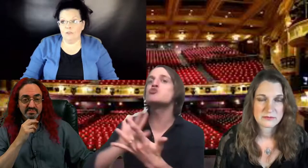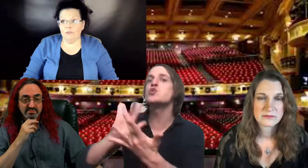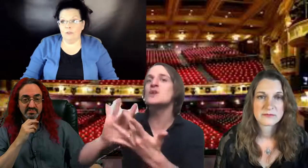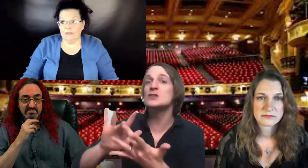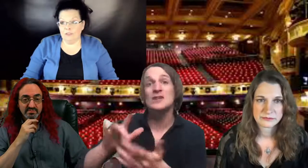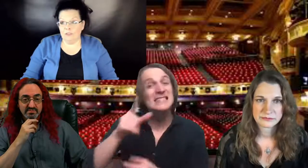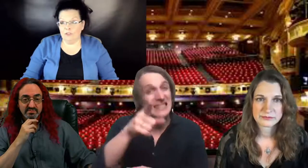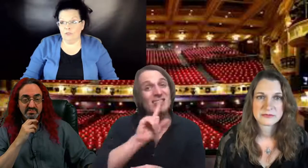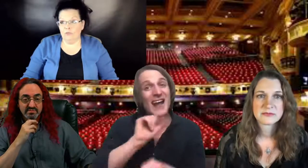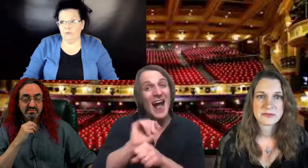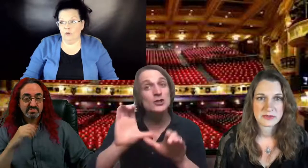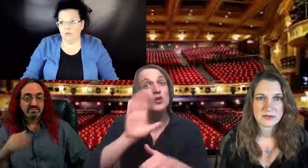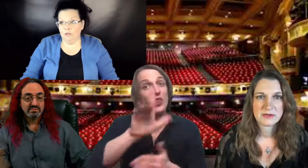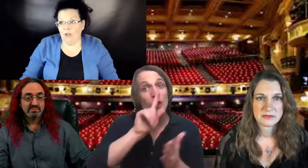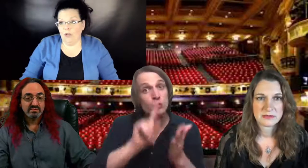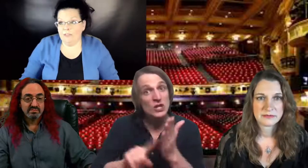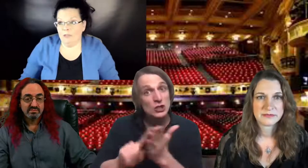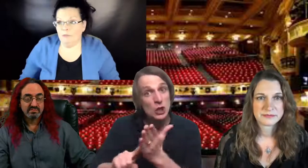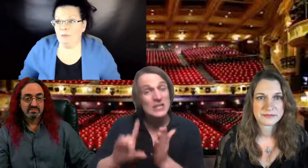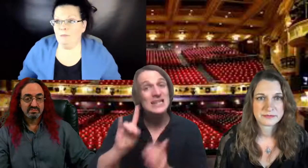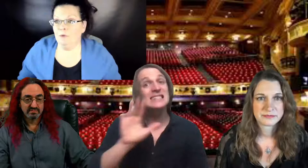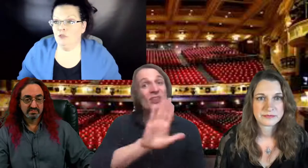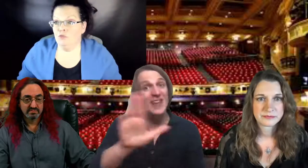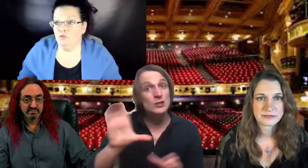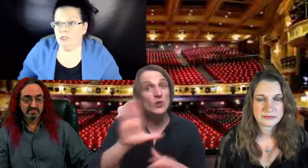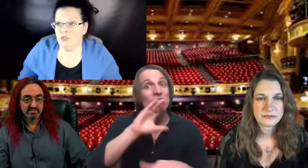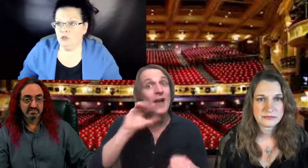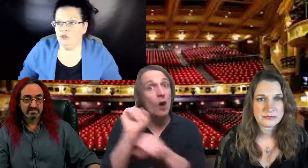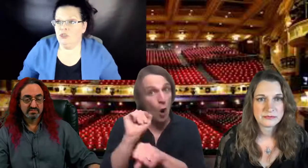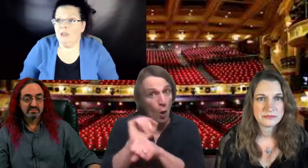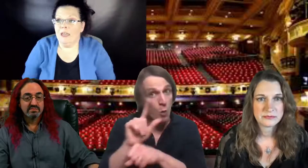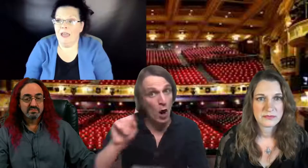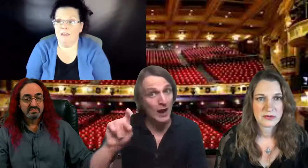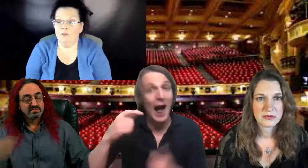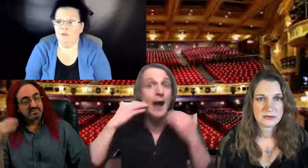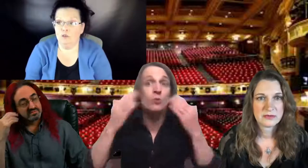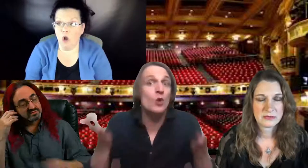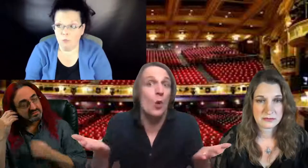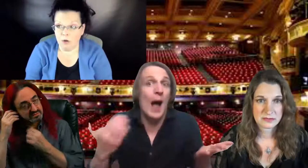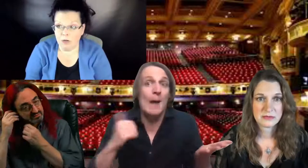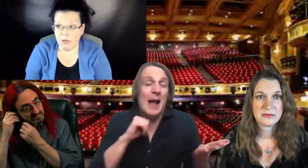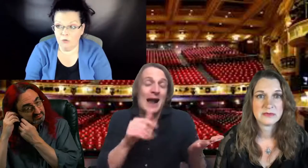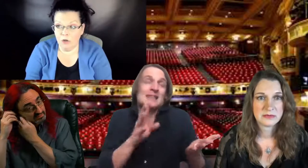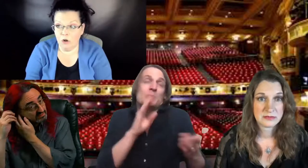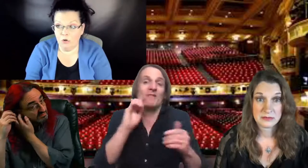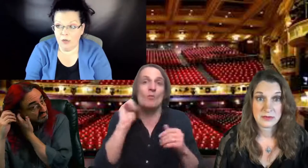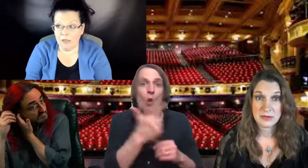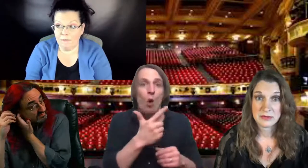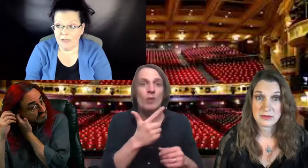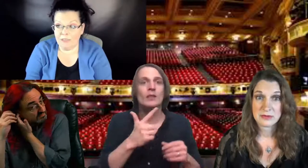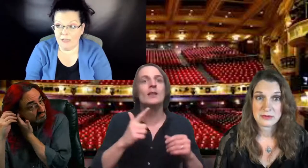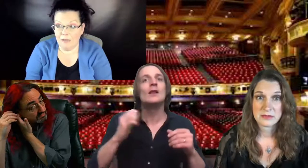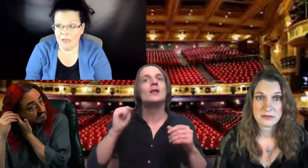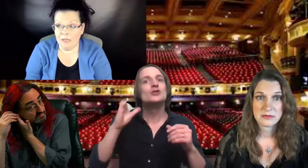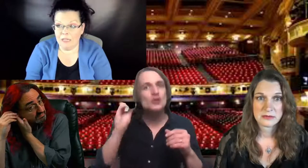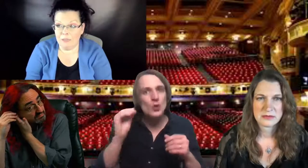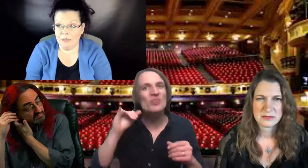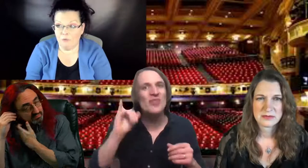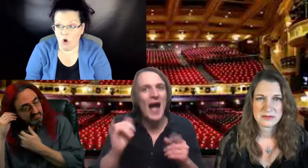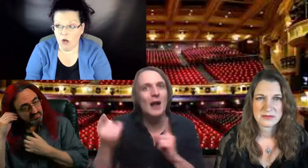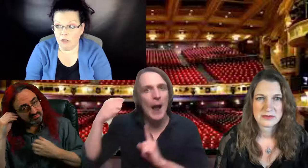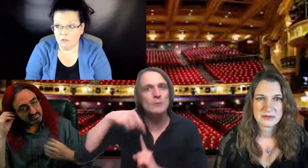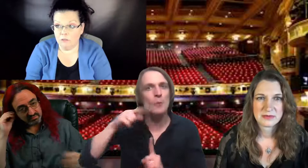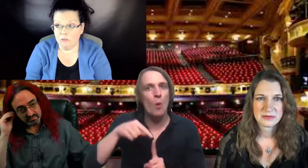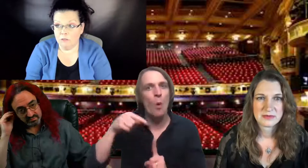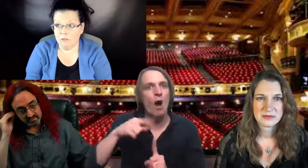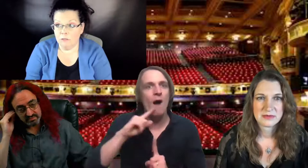selecting the right things to, you know, to contact with people and to do research and do their homework. I don't know. I'm asking. I can't speak